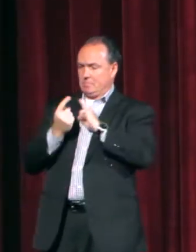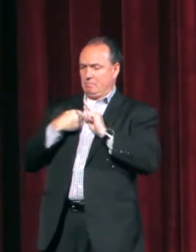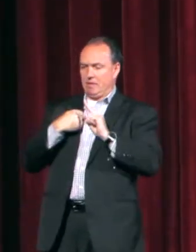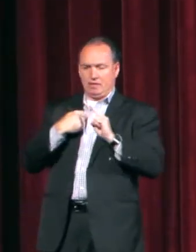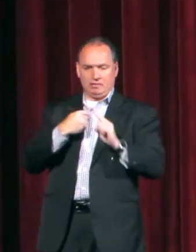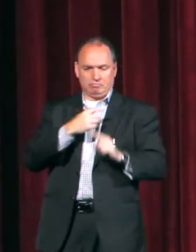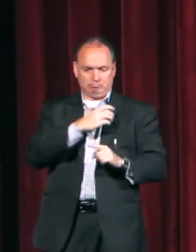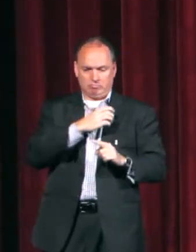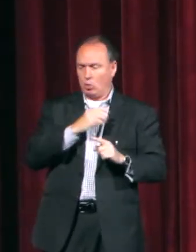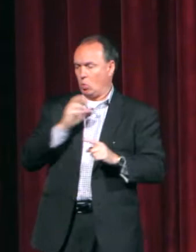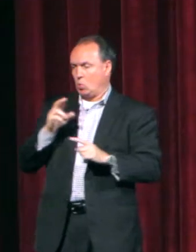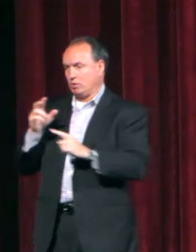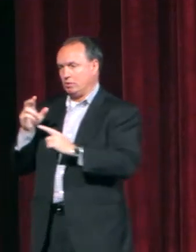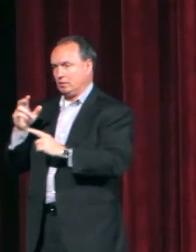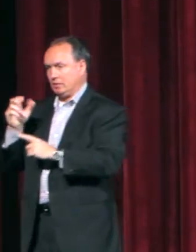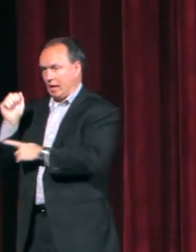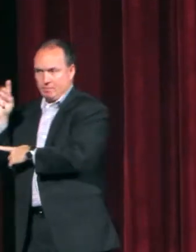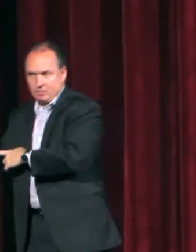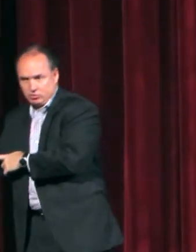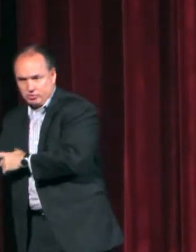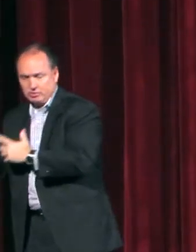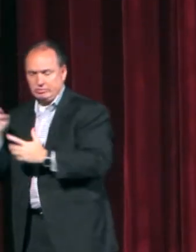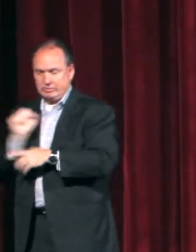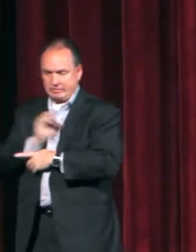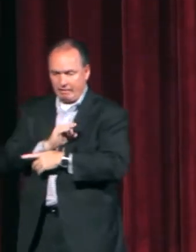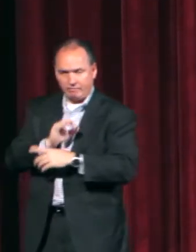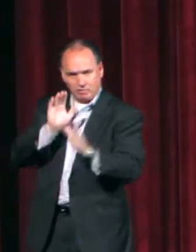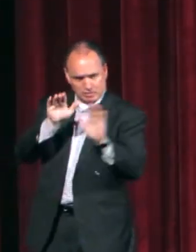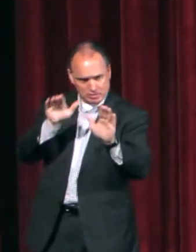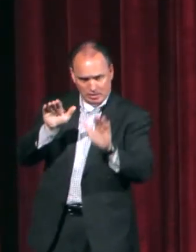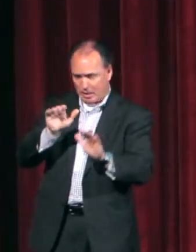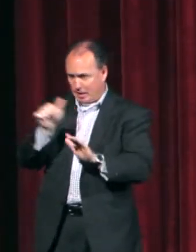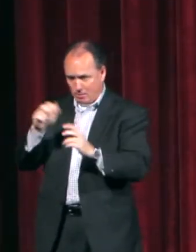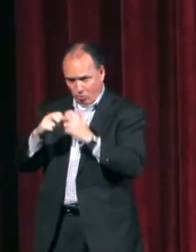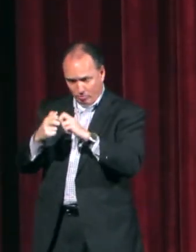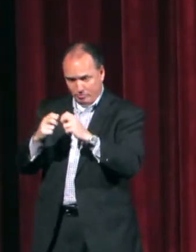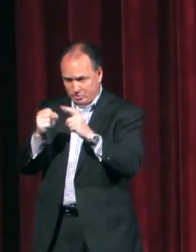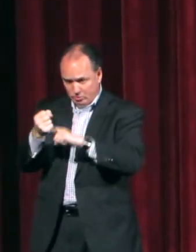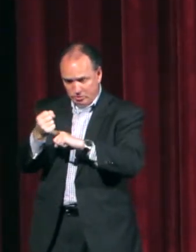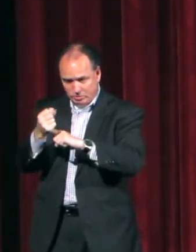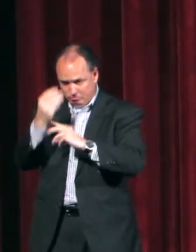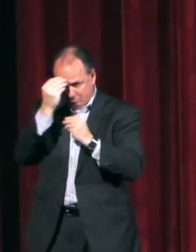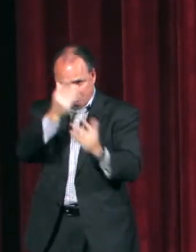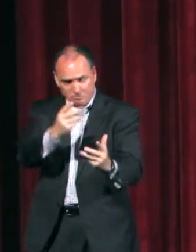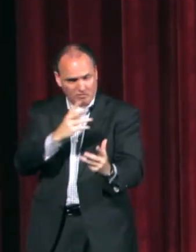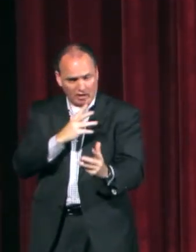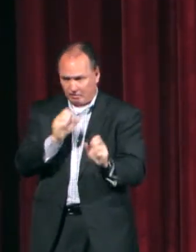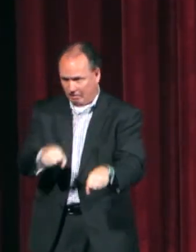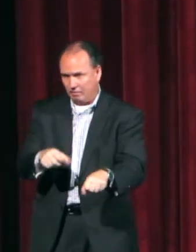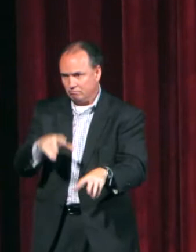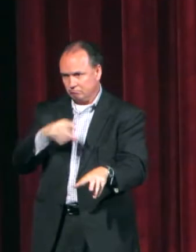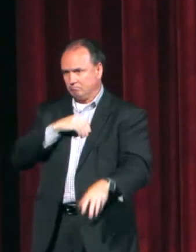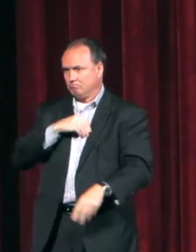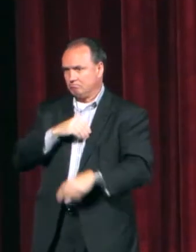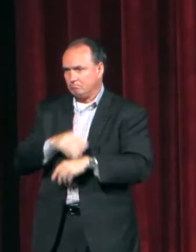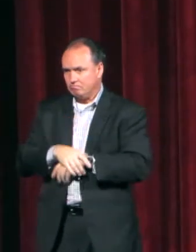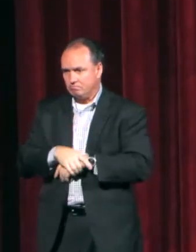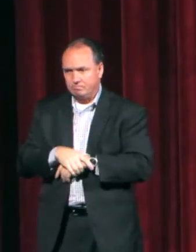to administrators, staff members with any problems or any situations that they might run into.